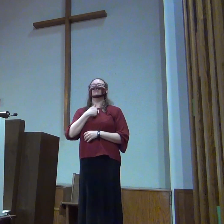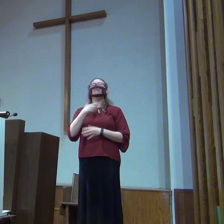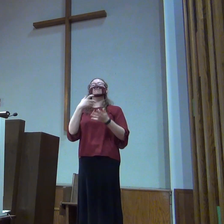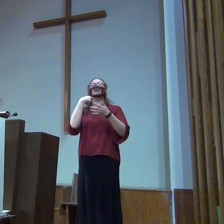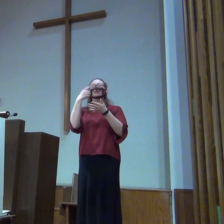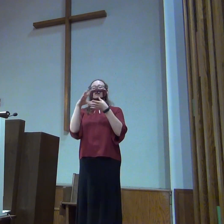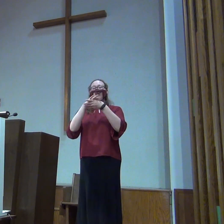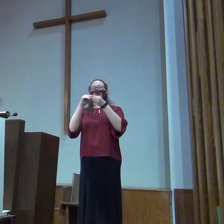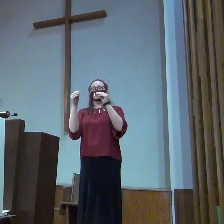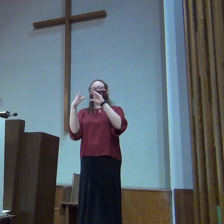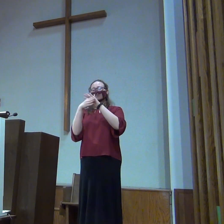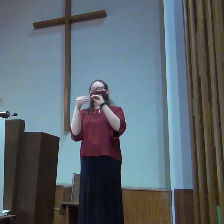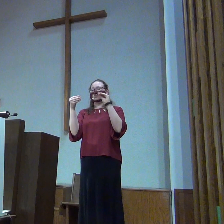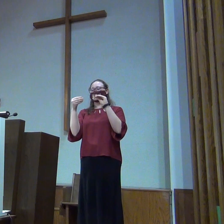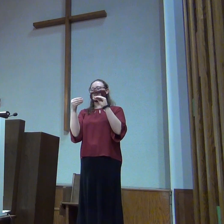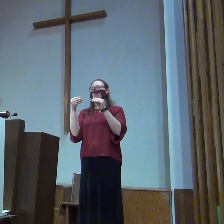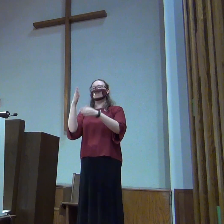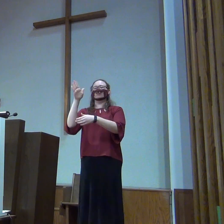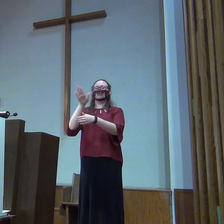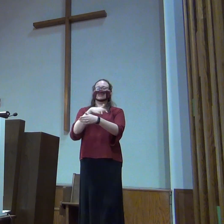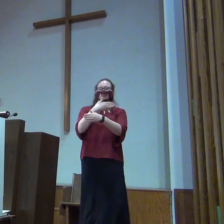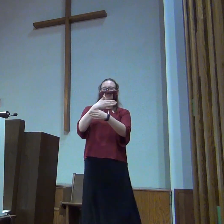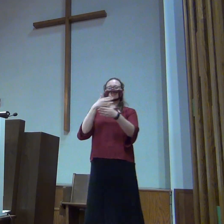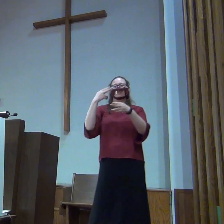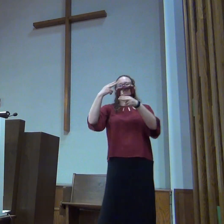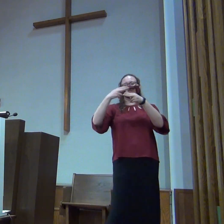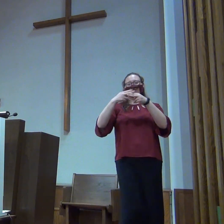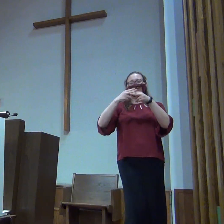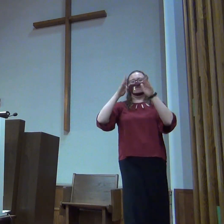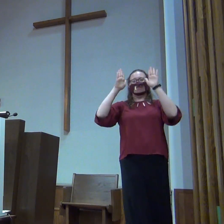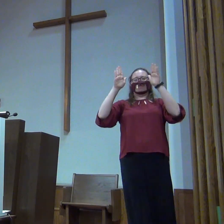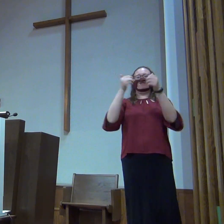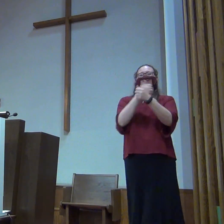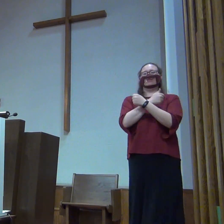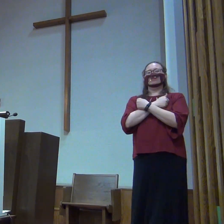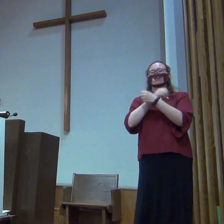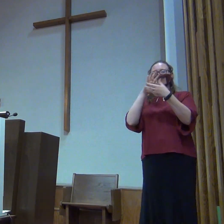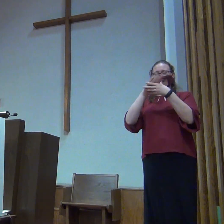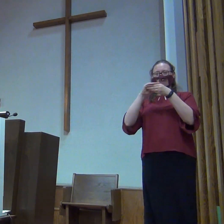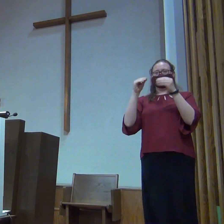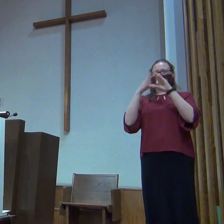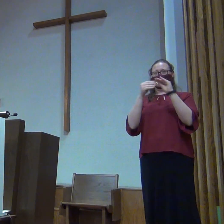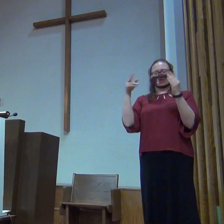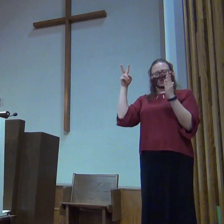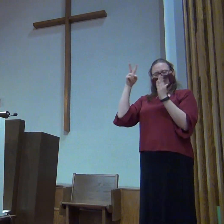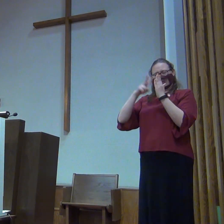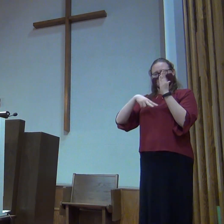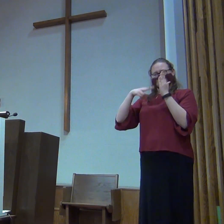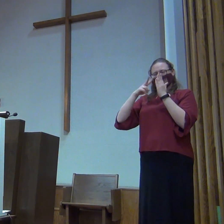you a story. This is Psalm head called The Greatest Love Story, and that's what we've been reading, so.